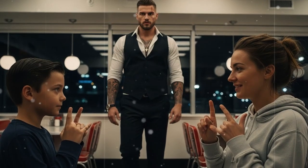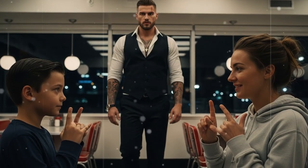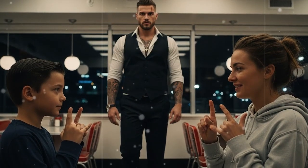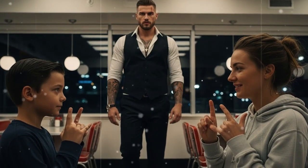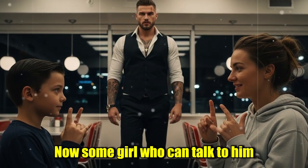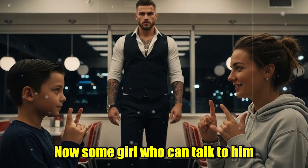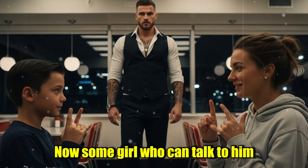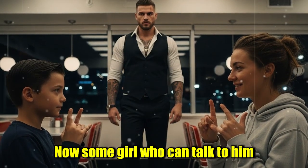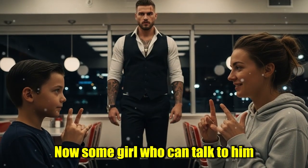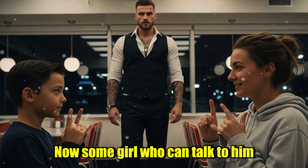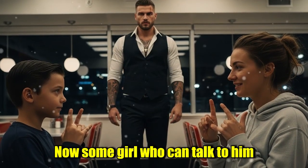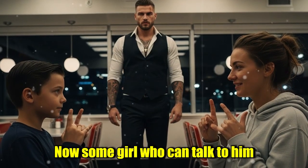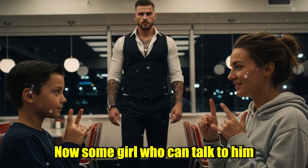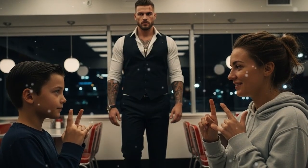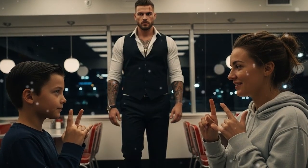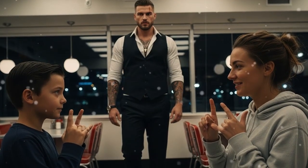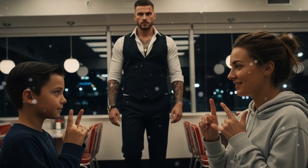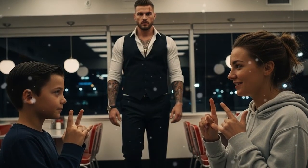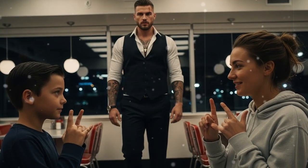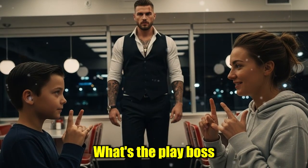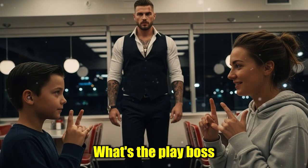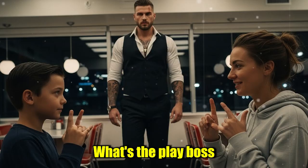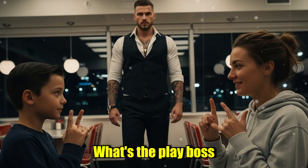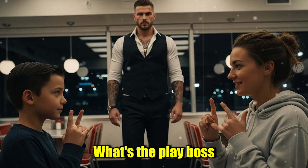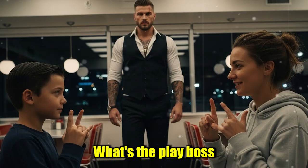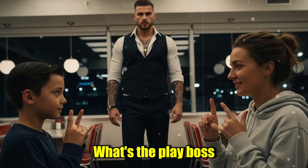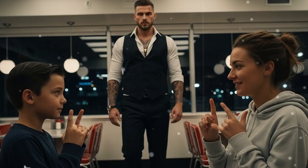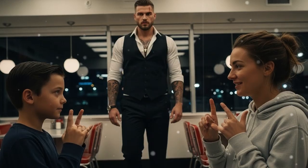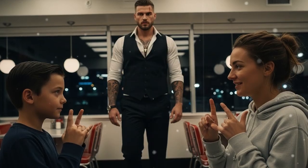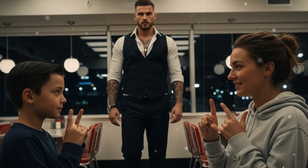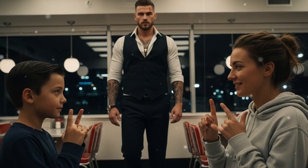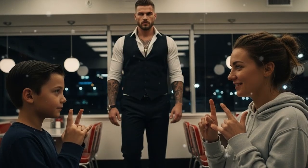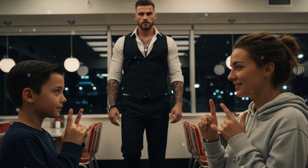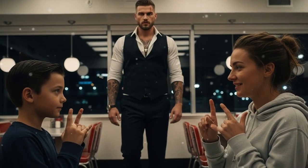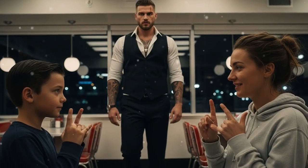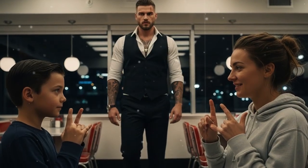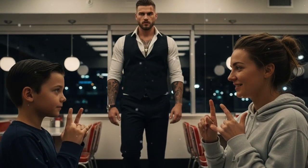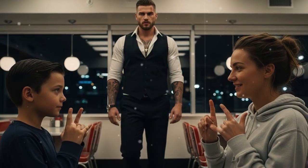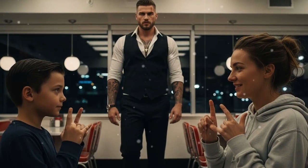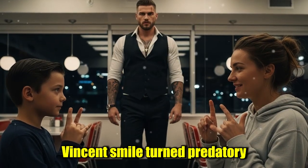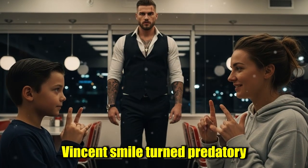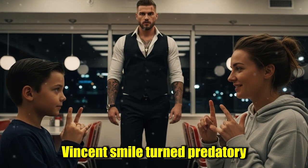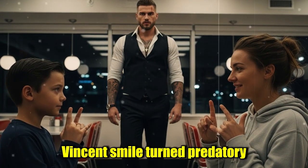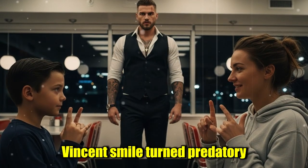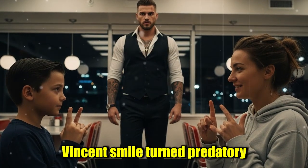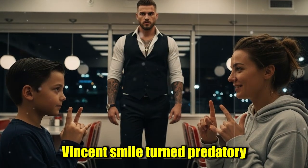kid, now some girl who can talk to him." "What's the play, boss?" asked his lieutenant. Vincent's smile